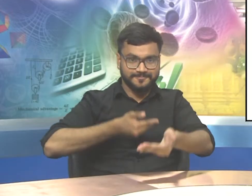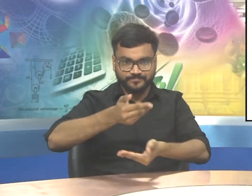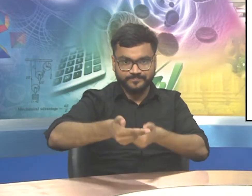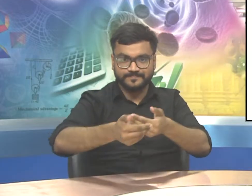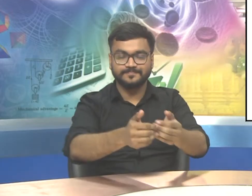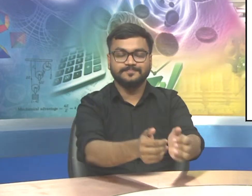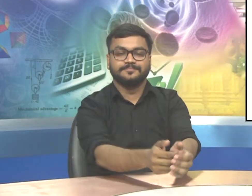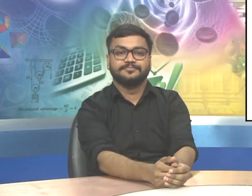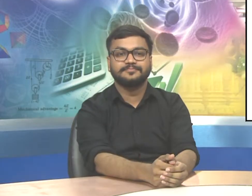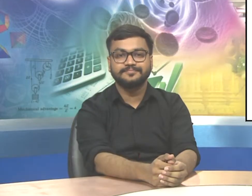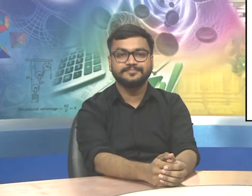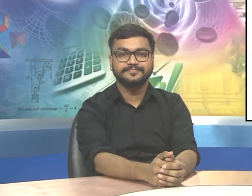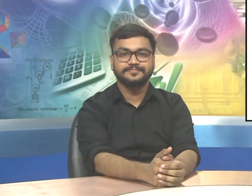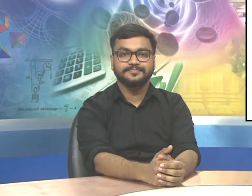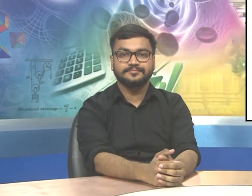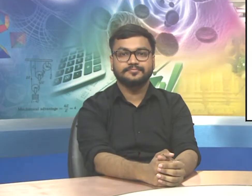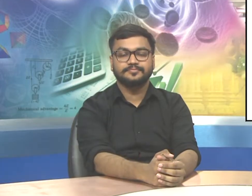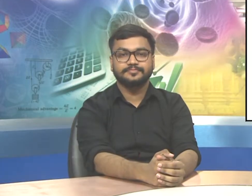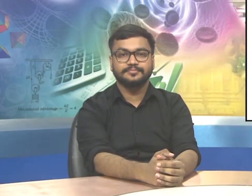Welcome back to our classes.